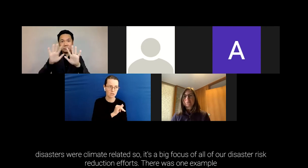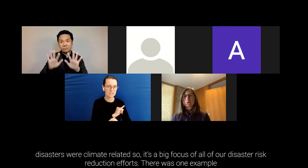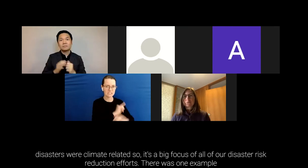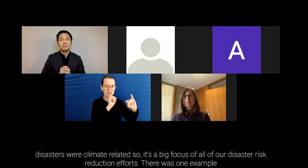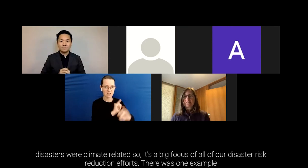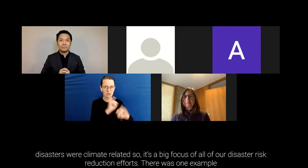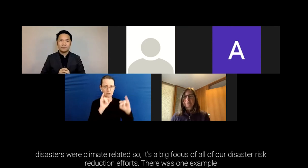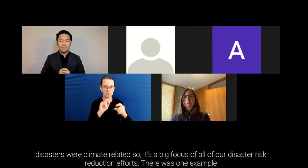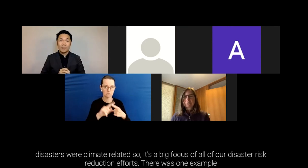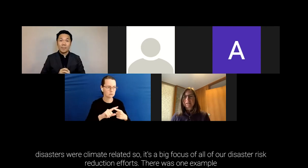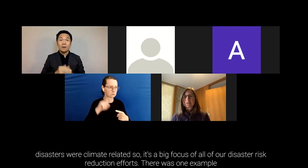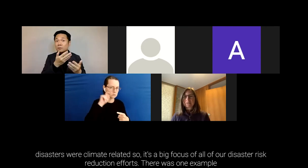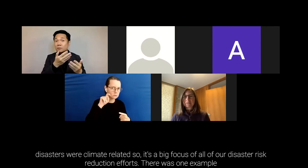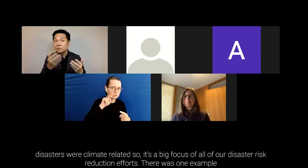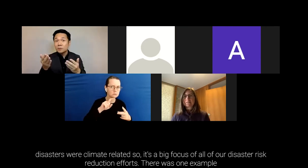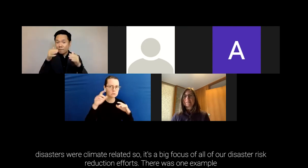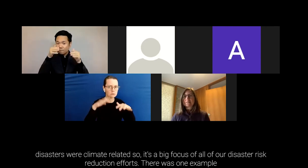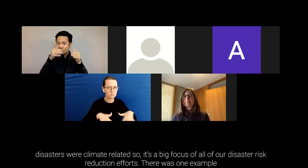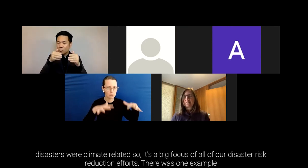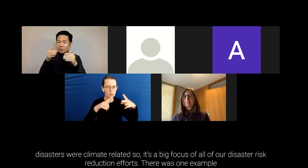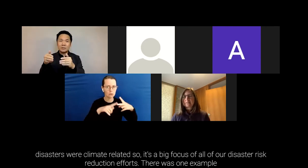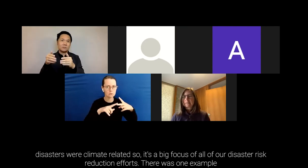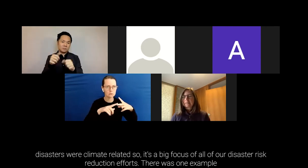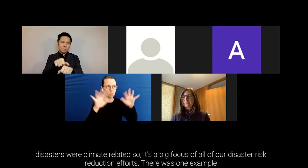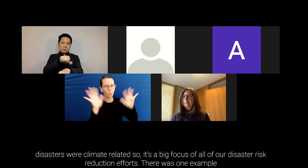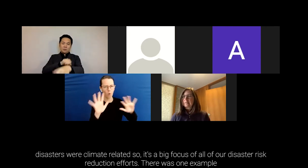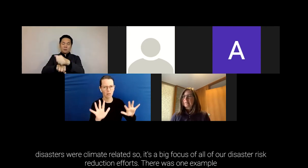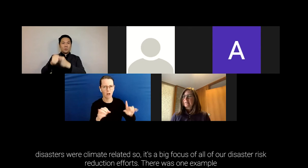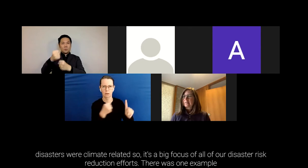focus of all of our disaster risk reduction efforts.